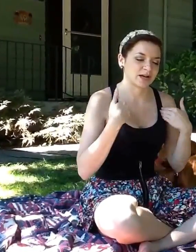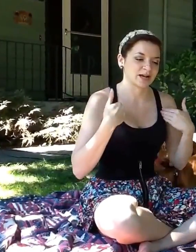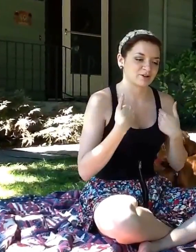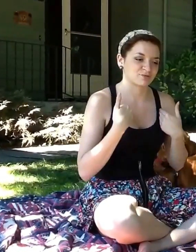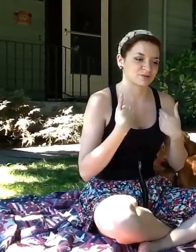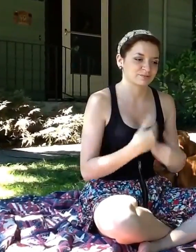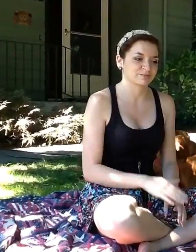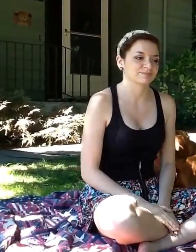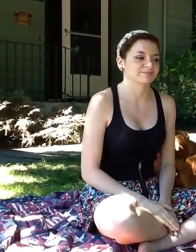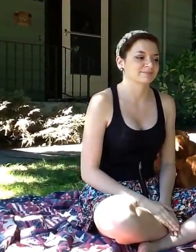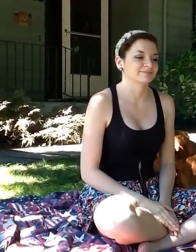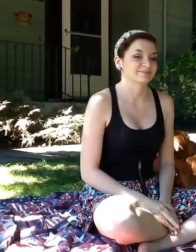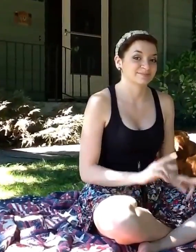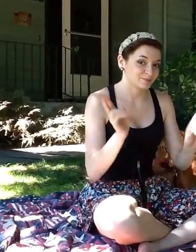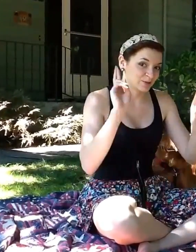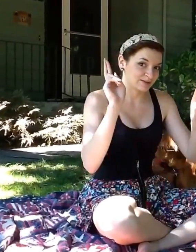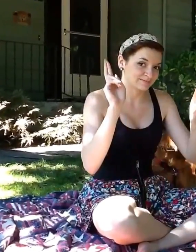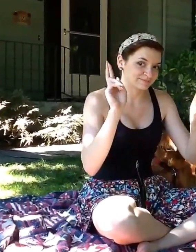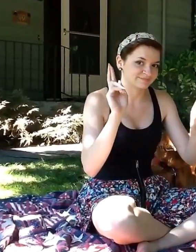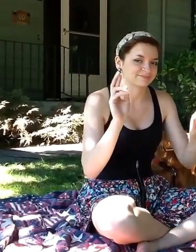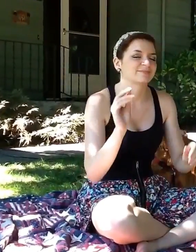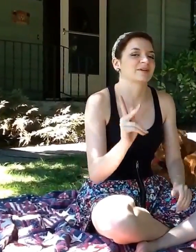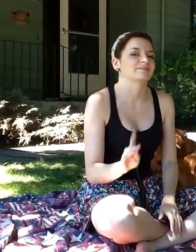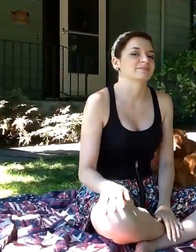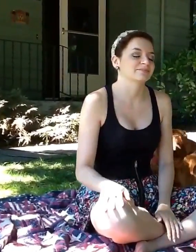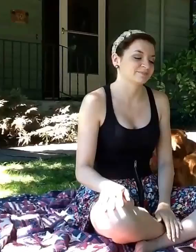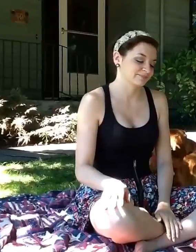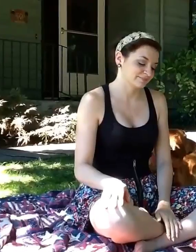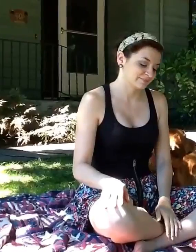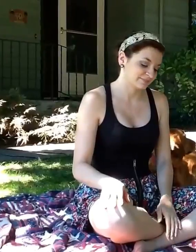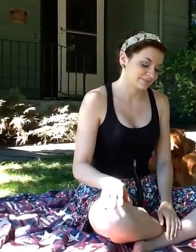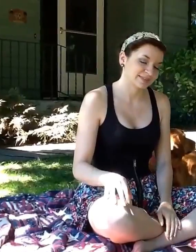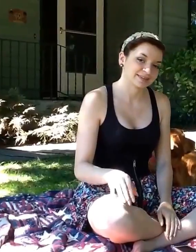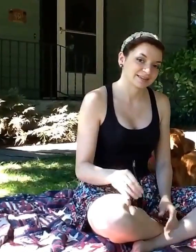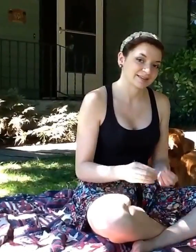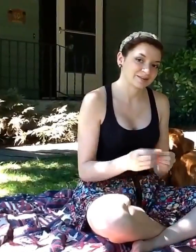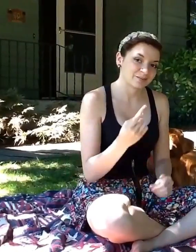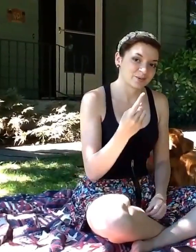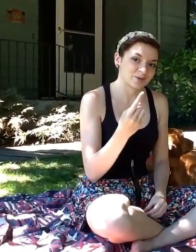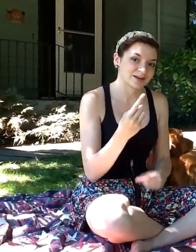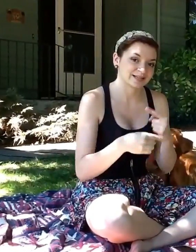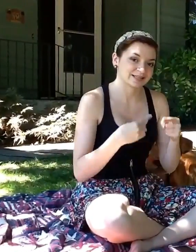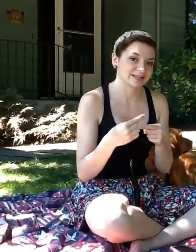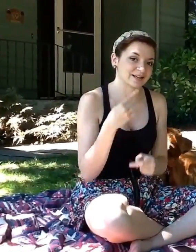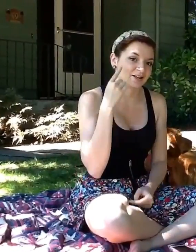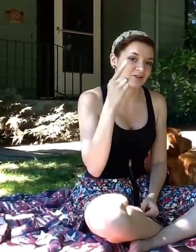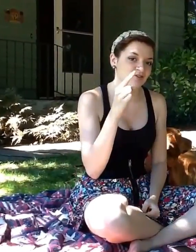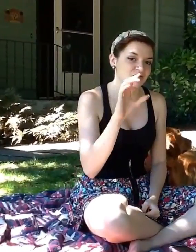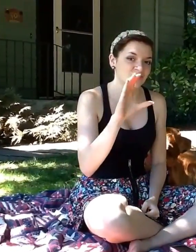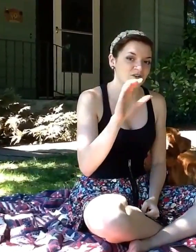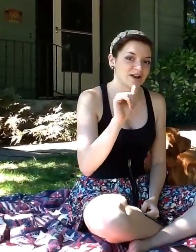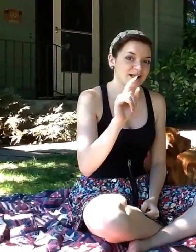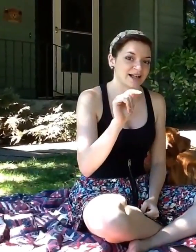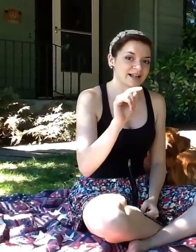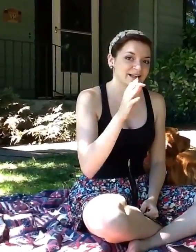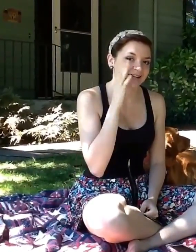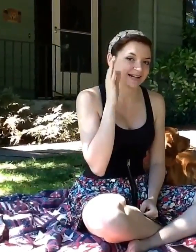this, animal. Ready? Alright. So number 1 is a sign for